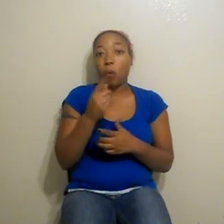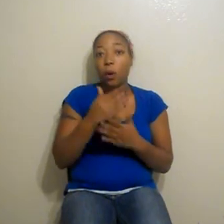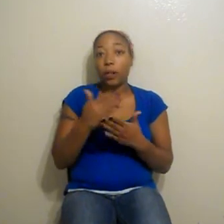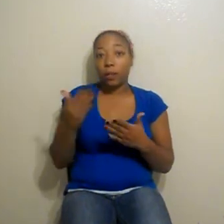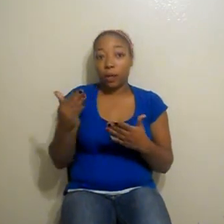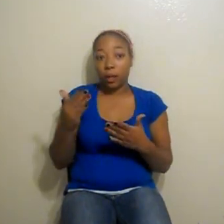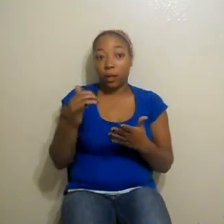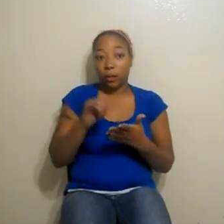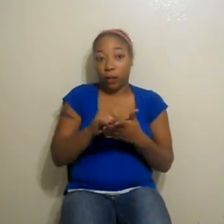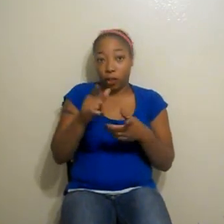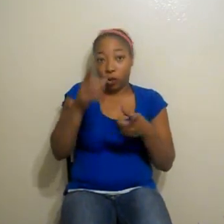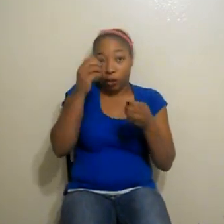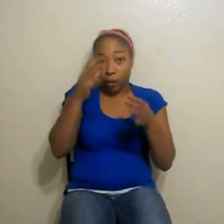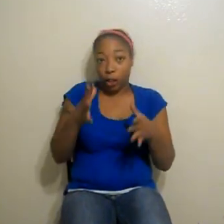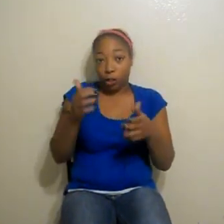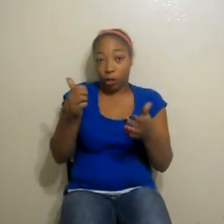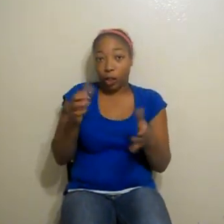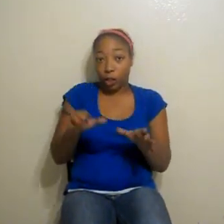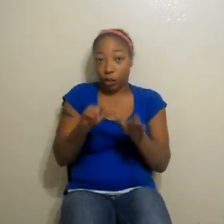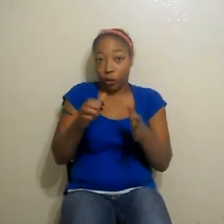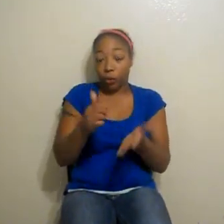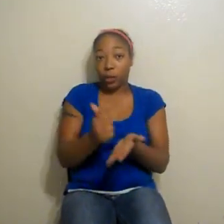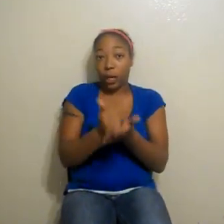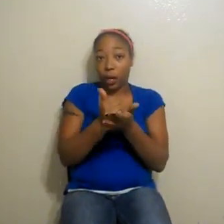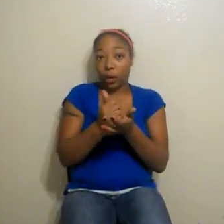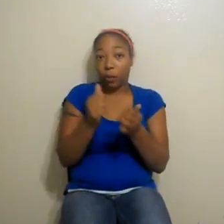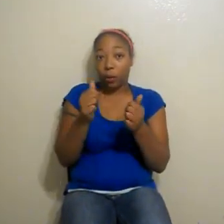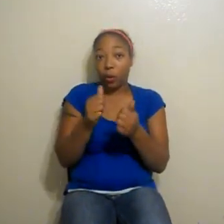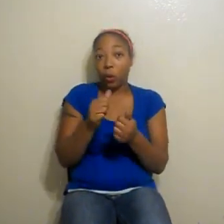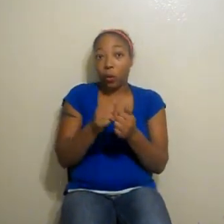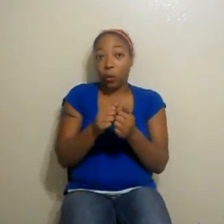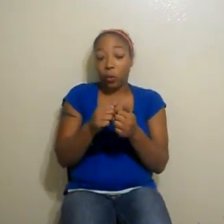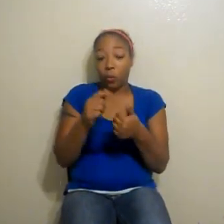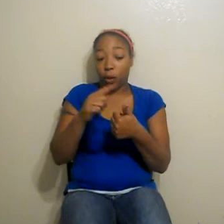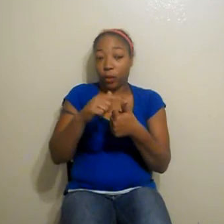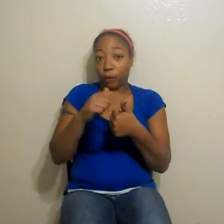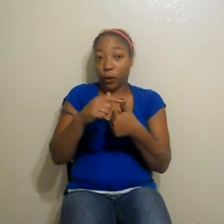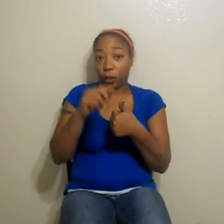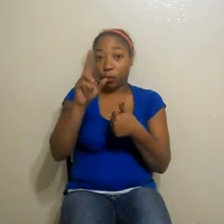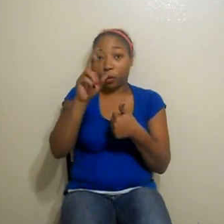One thing that you, the teacher, can do to help with the first one,